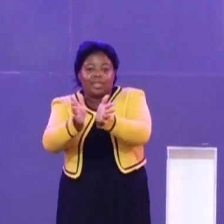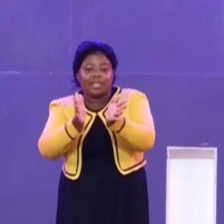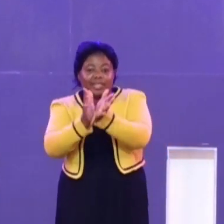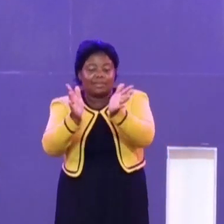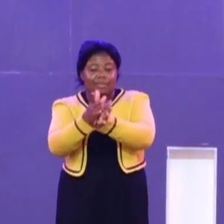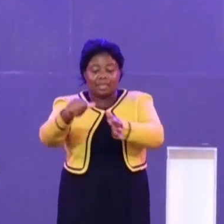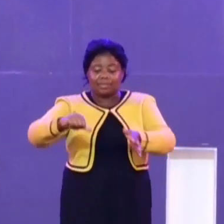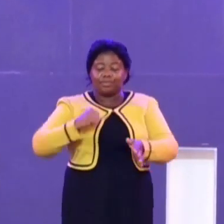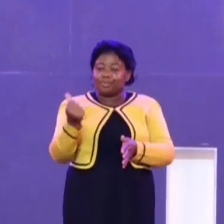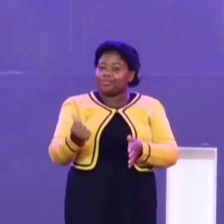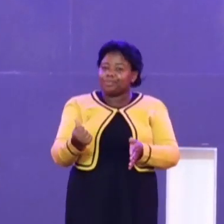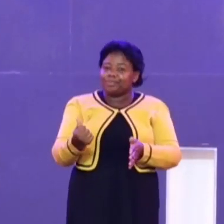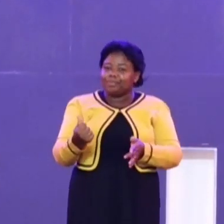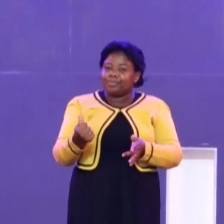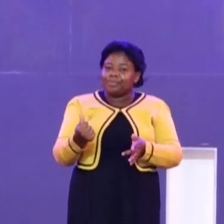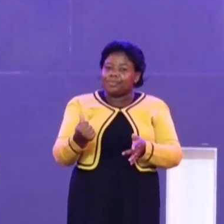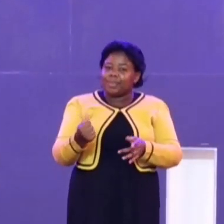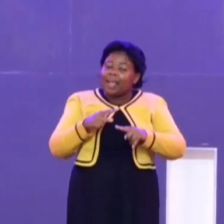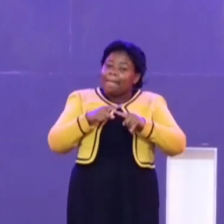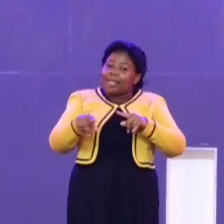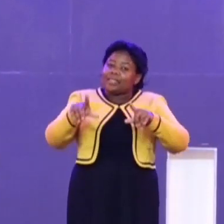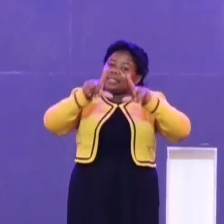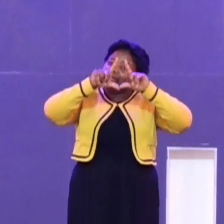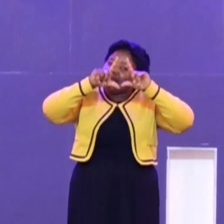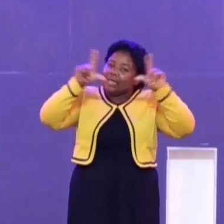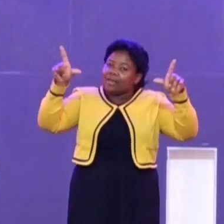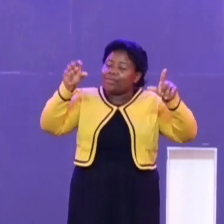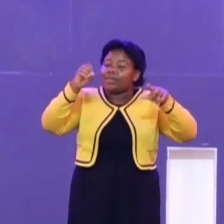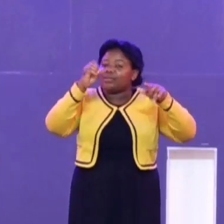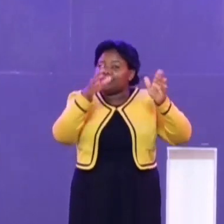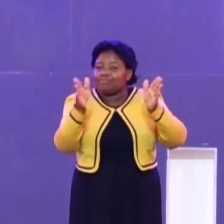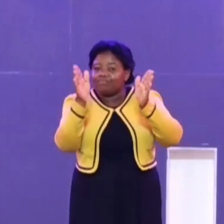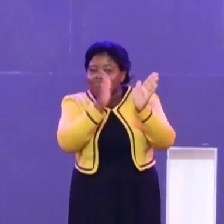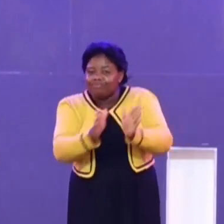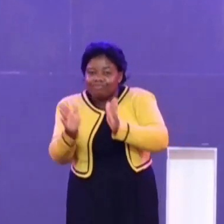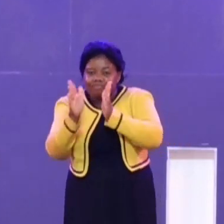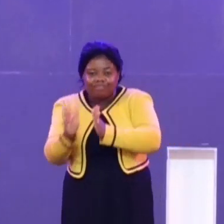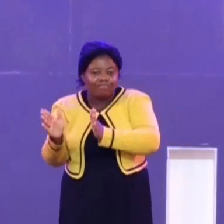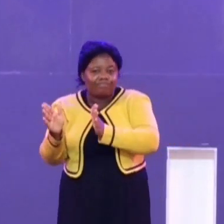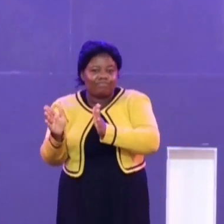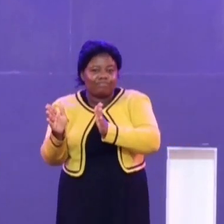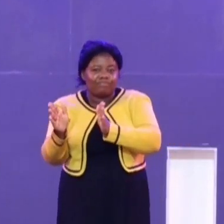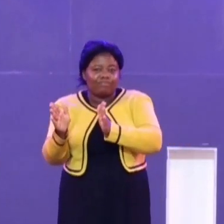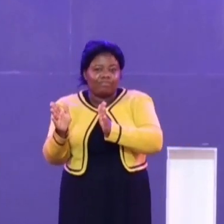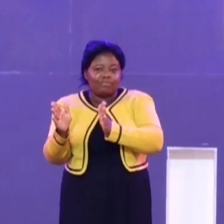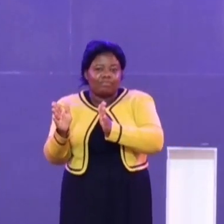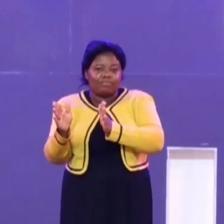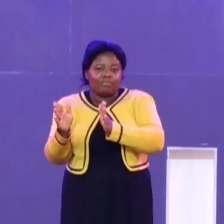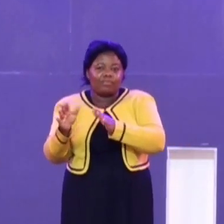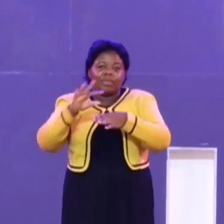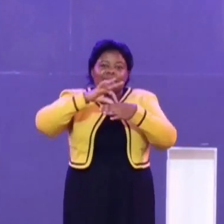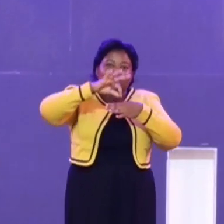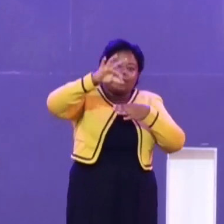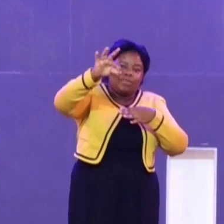so kwenyonyola ko eri abalala. But in the language of operating. Na mo rubimi oro kubanga tukola. In the